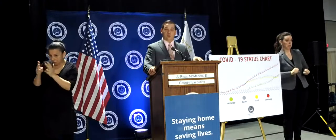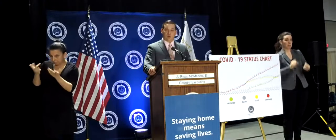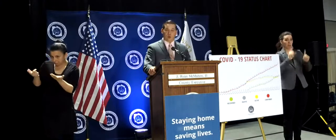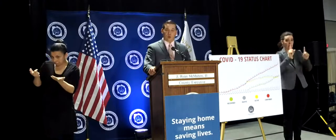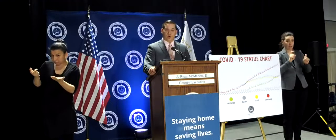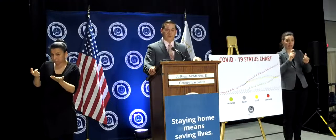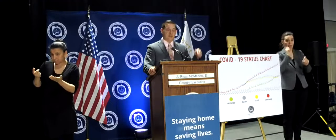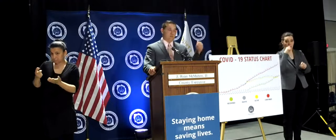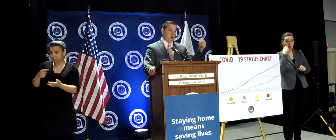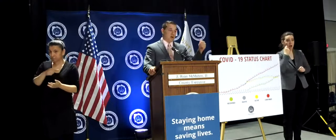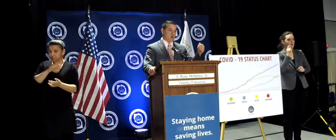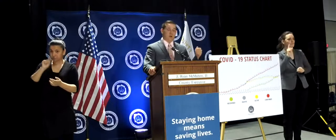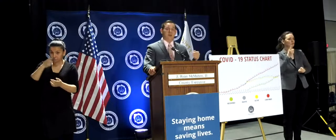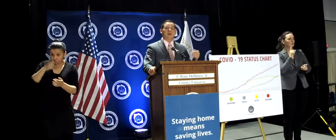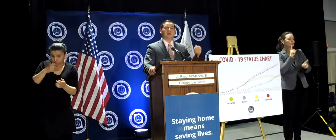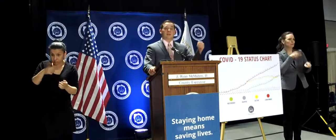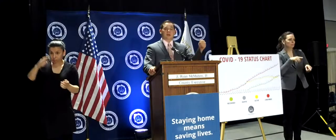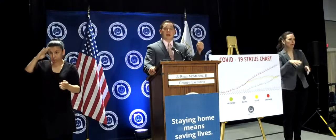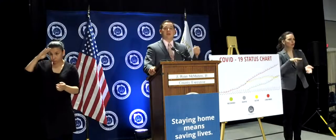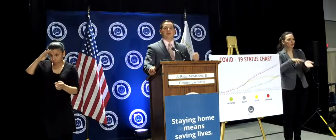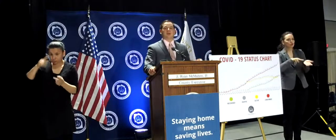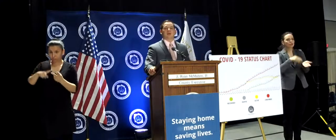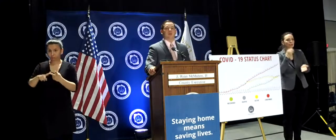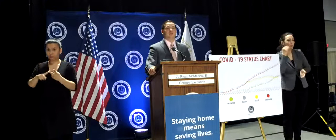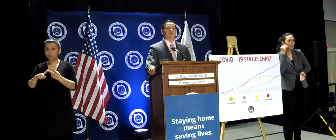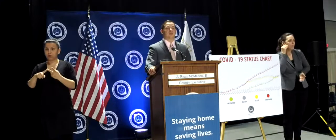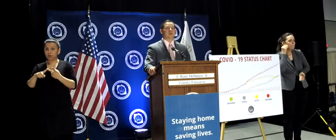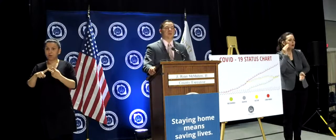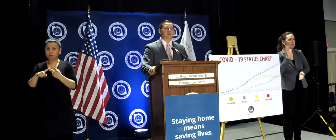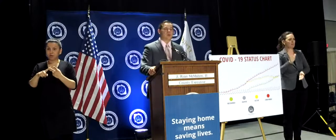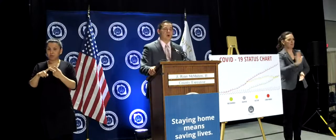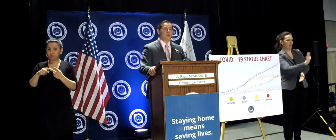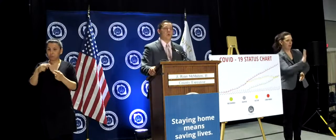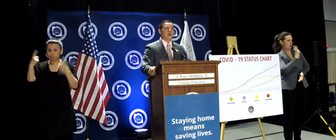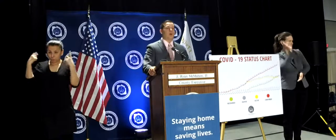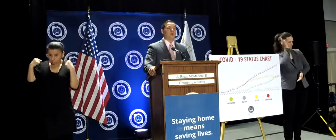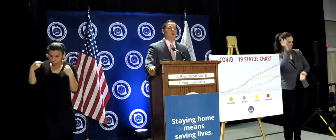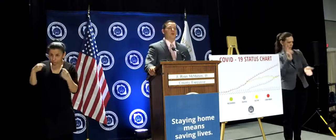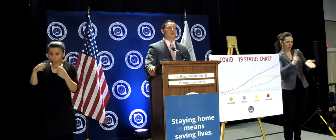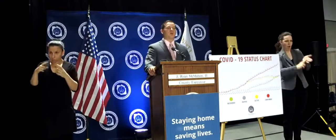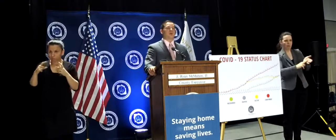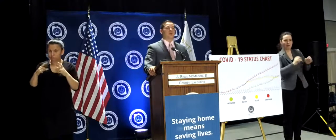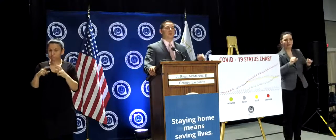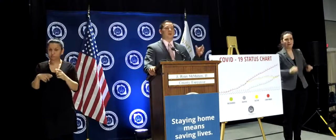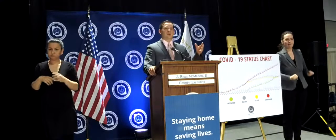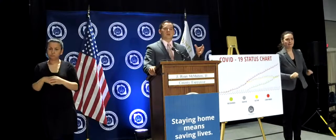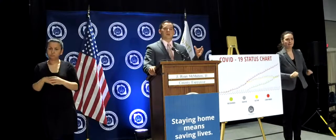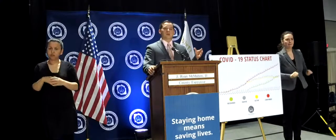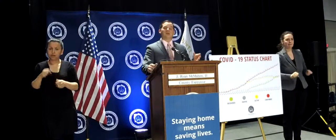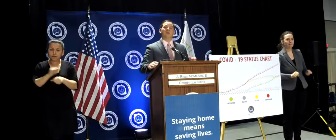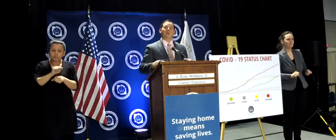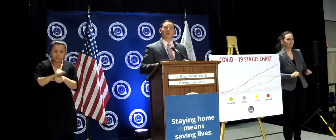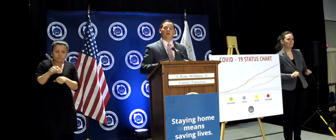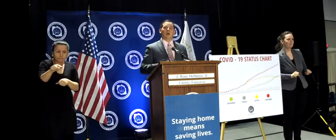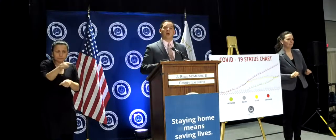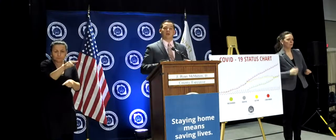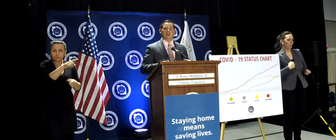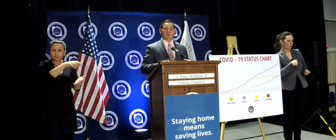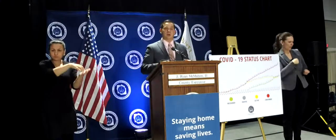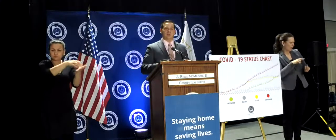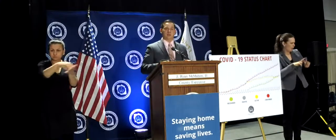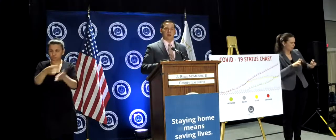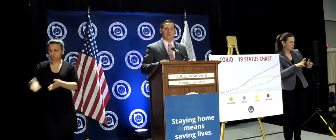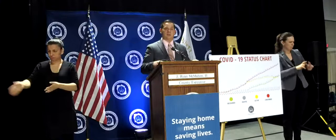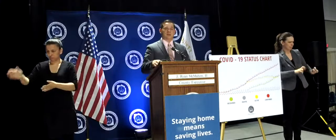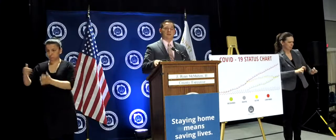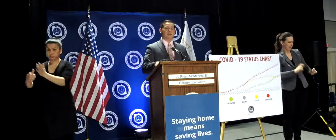workers, nursing home workers. That's part of what in their contract they're allowed to do. So when you look at what they can do and you look at where our needs